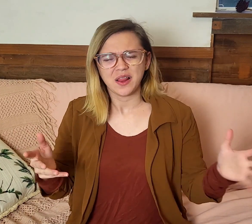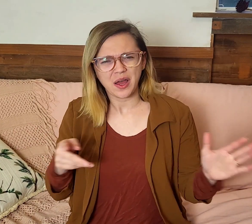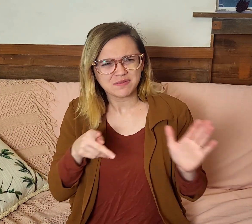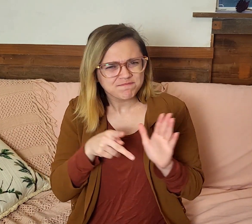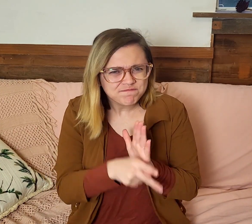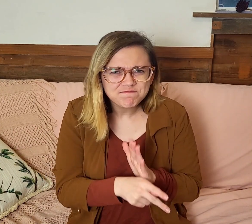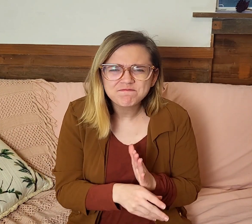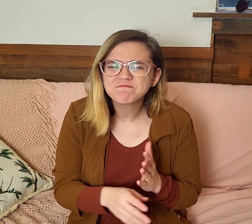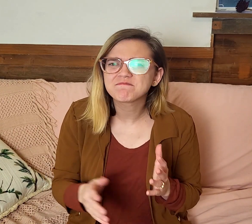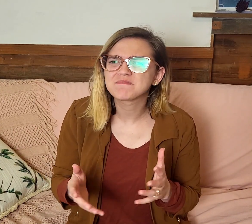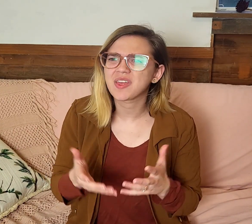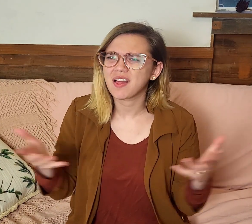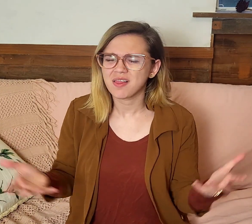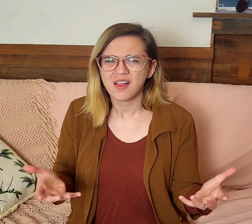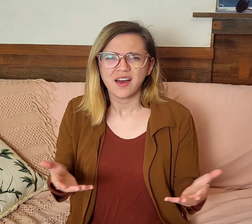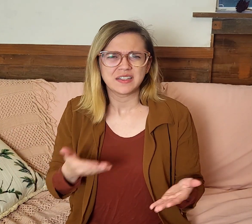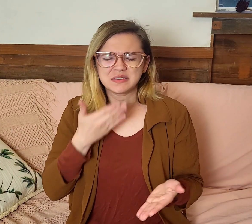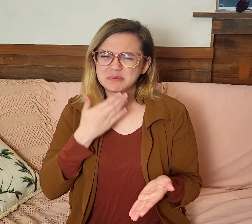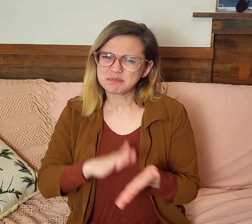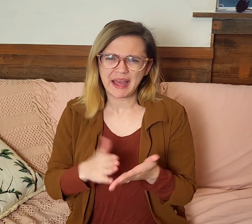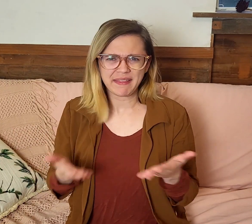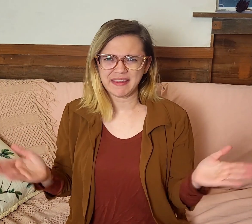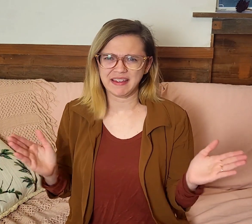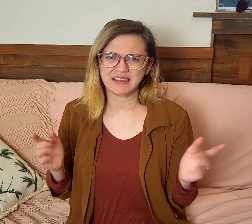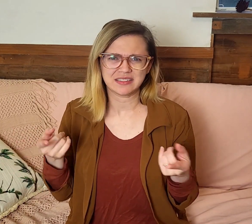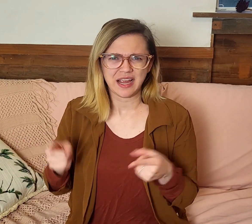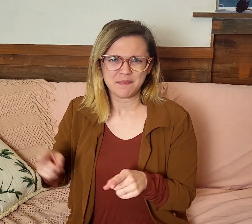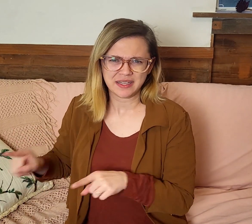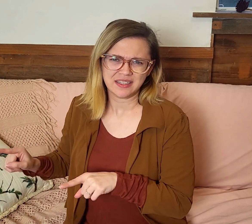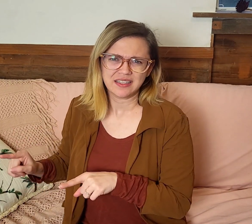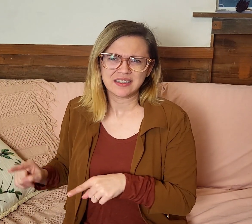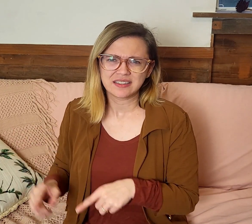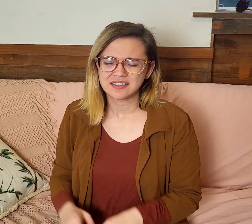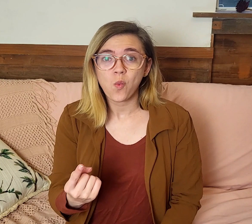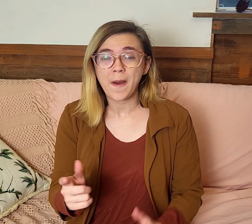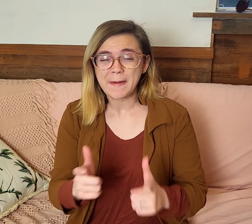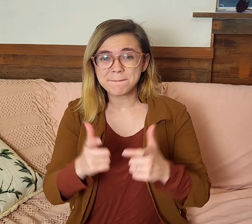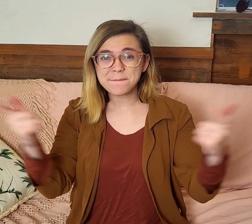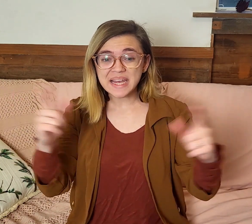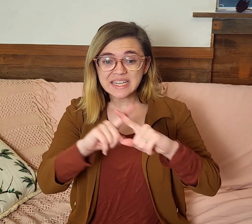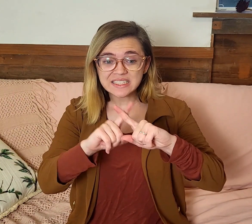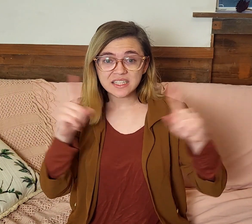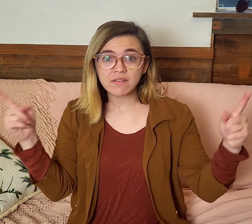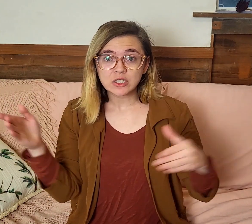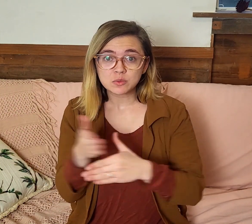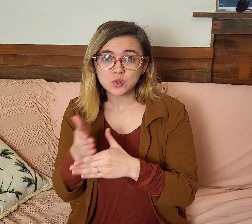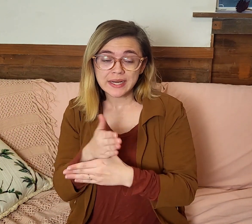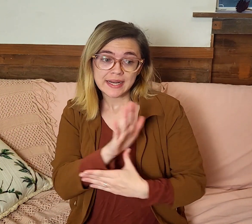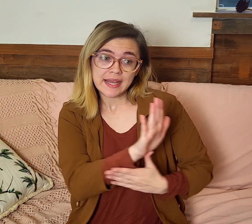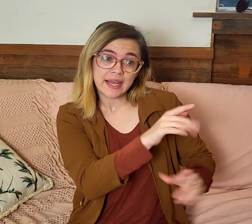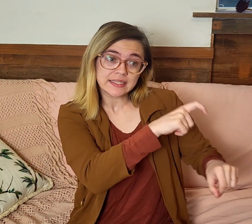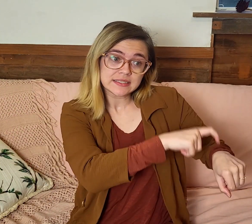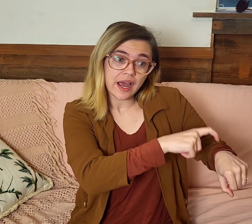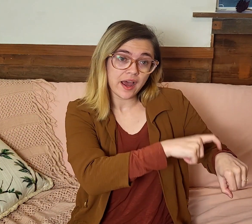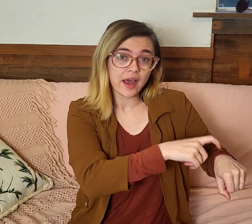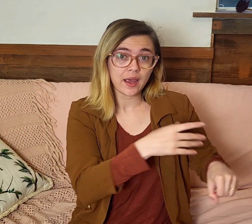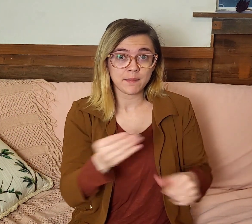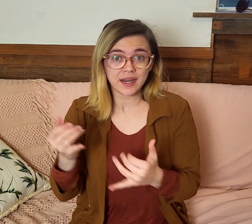of sinful things, a lot of murders, just bad things in general that were happening. One big difference between